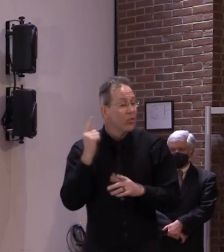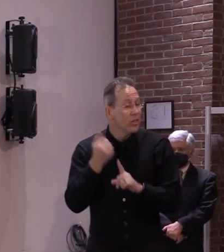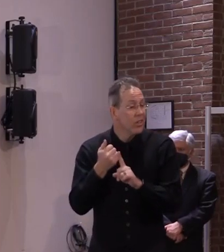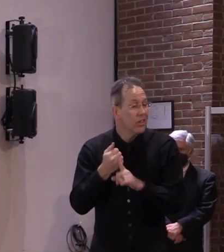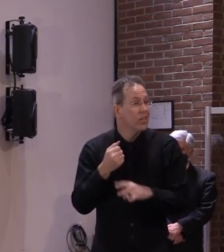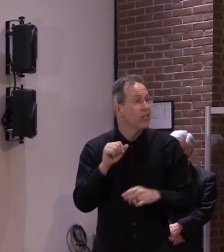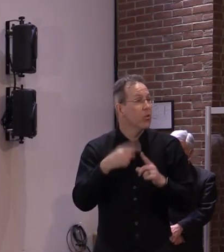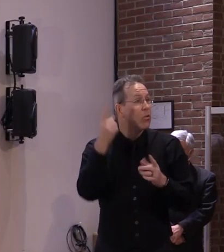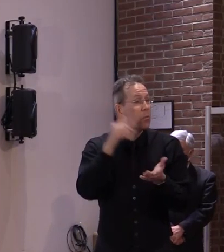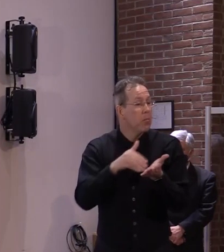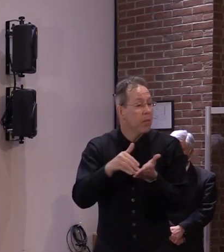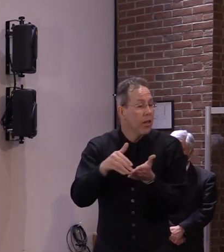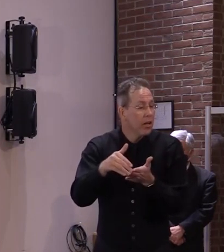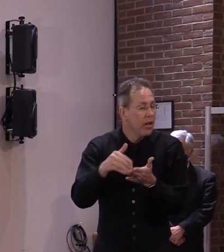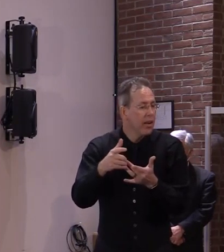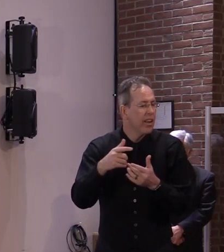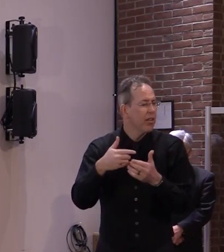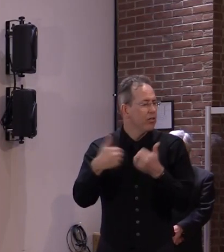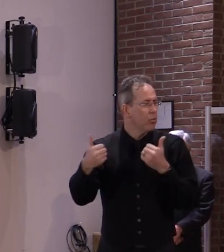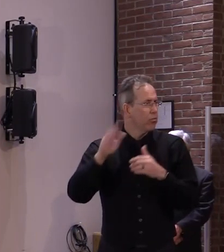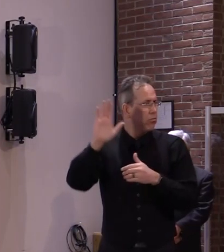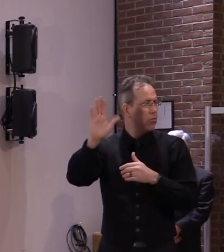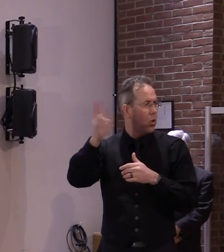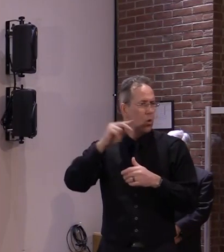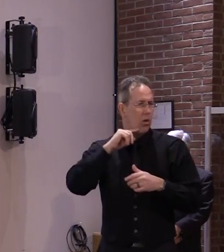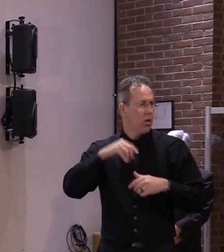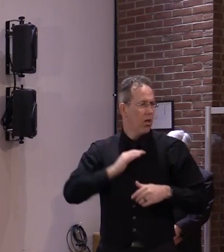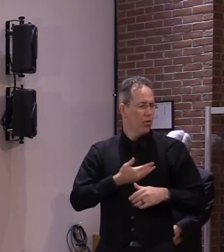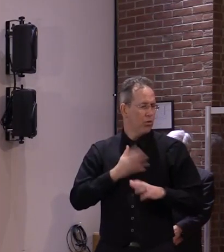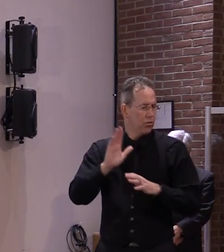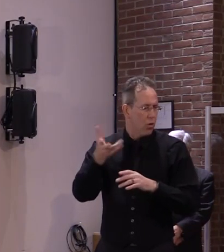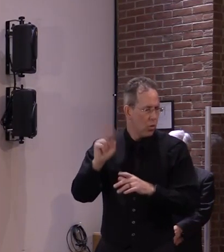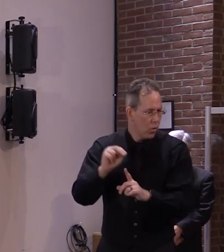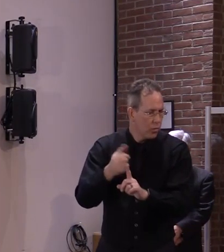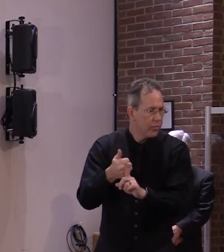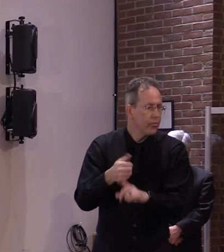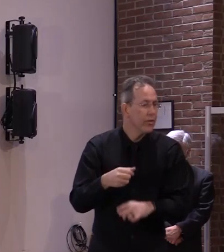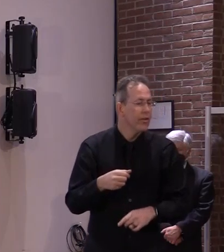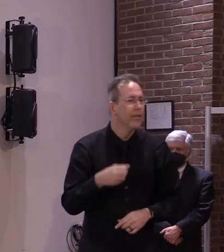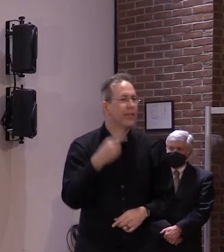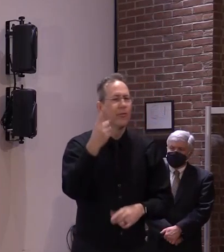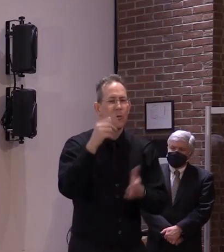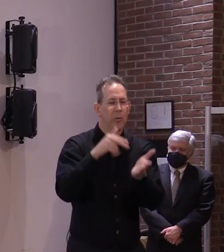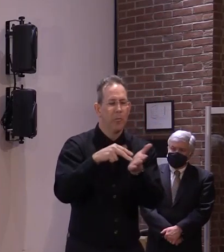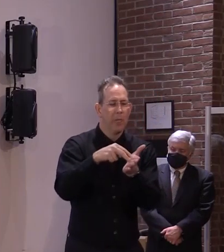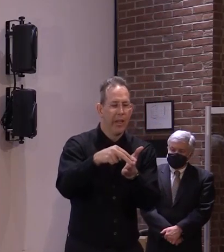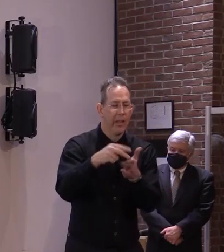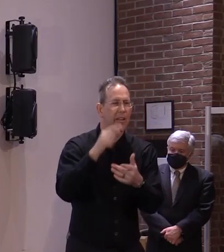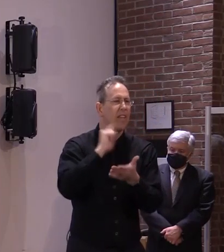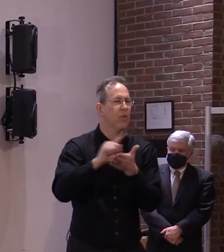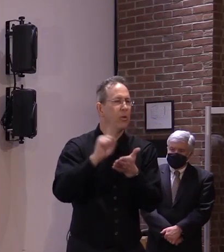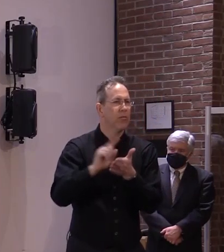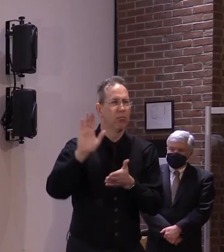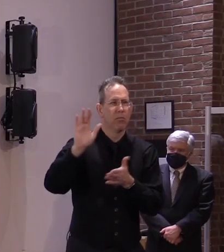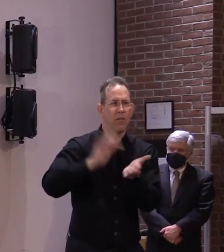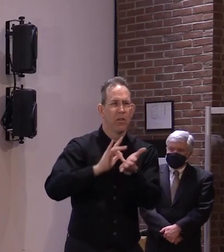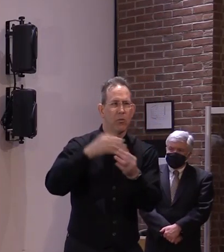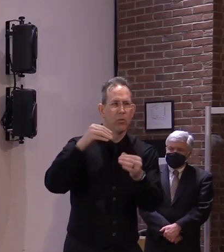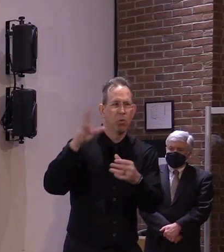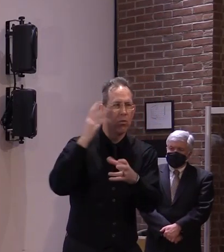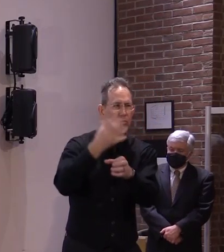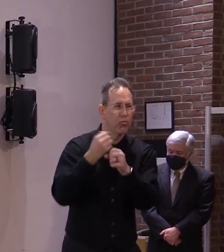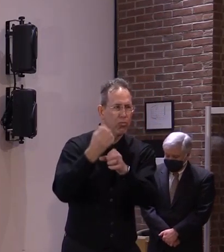to 2 million, and that'll begin this week, which is good news. I mean, we want more vaccine. We want